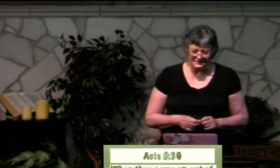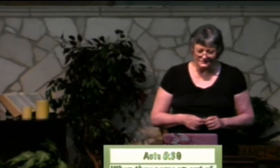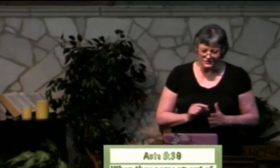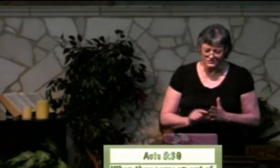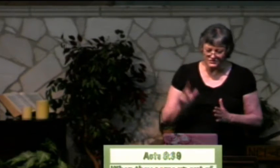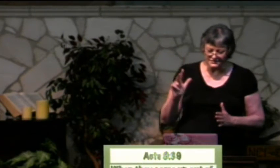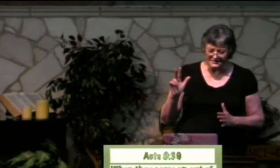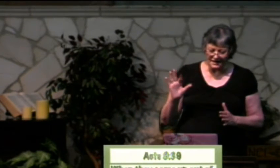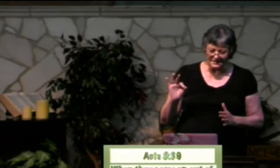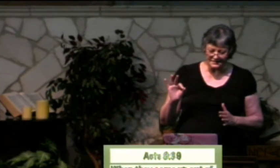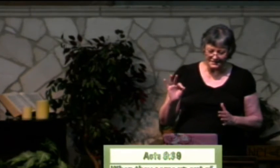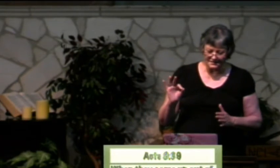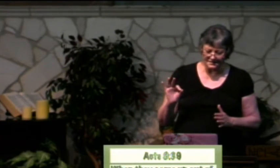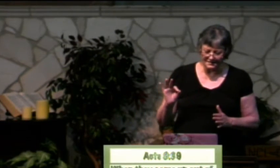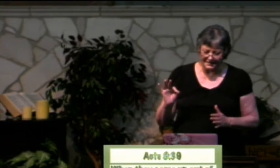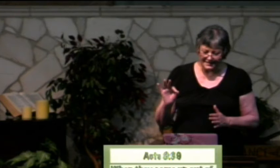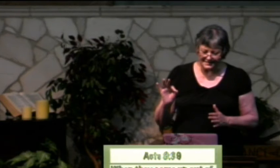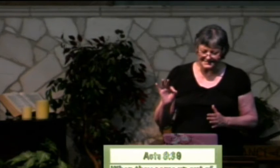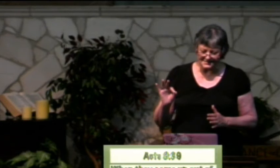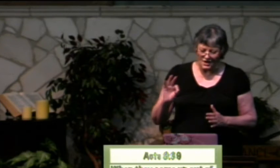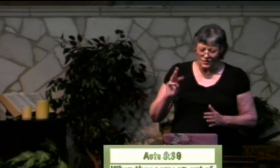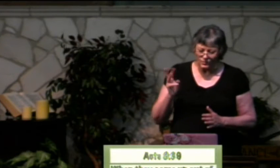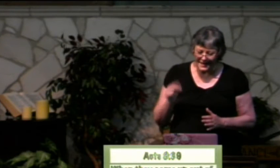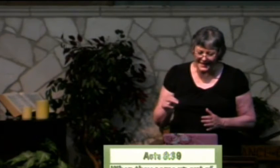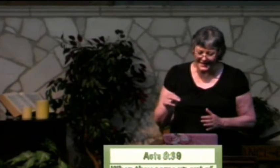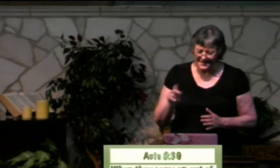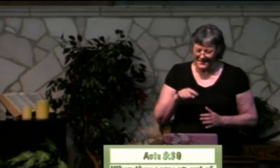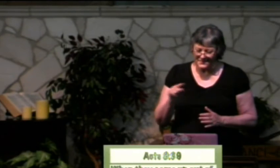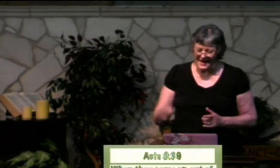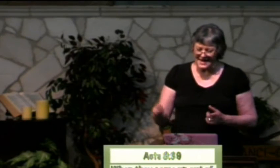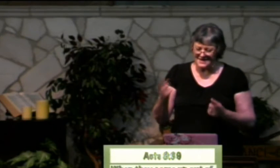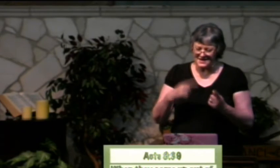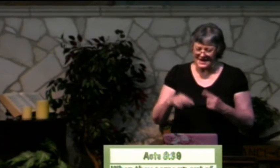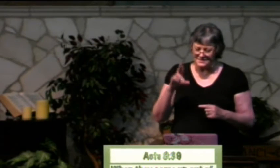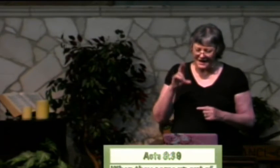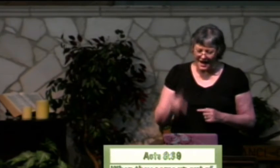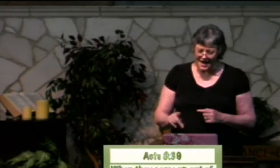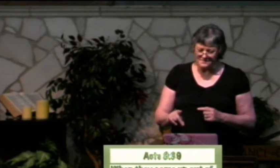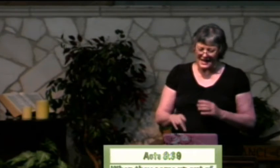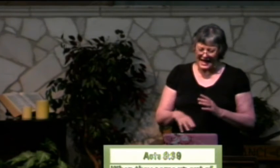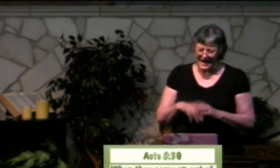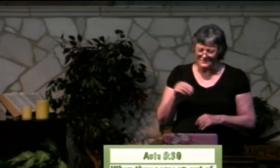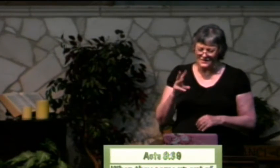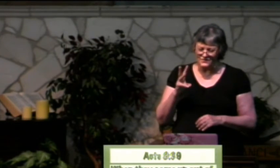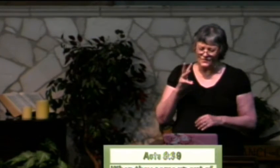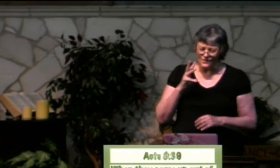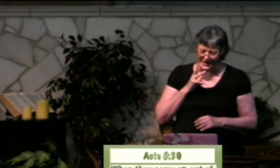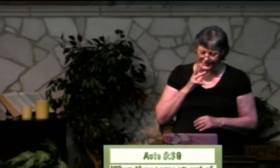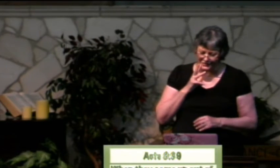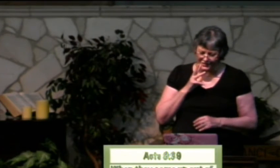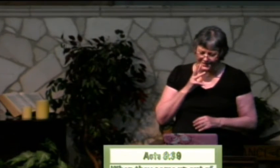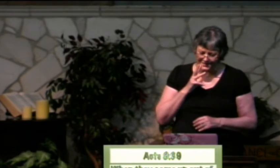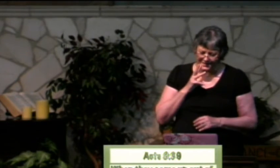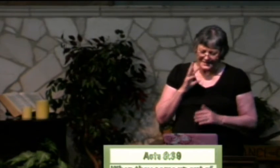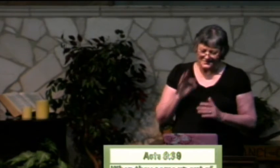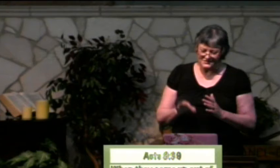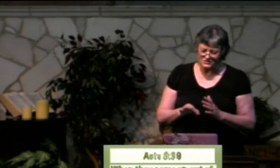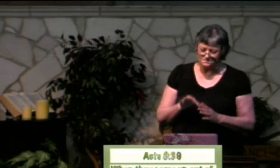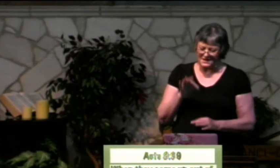Verse 39. It says, "When they came up out of the water, the Spirit